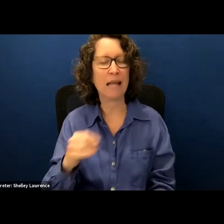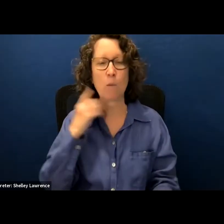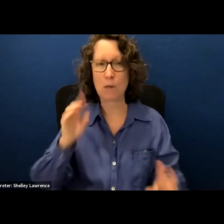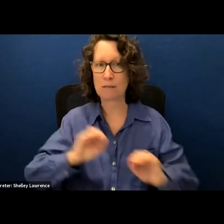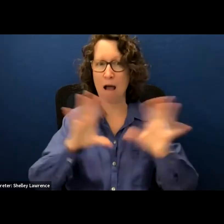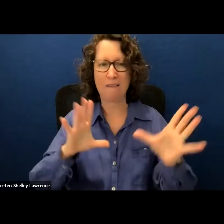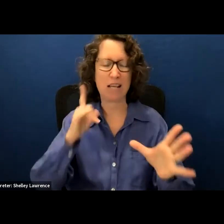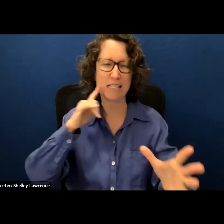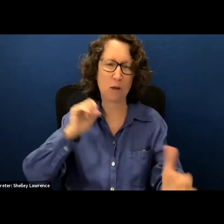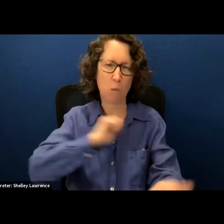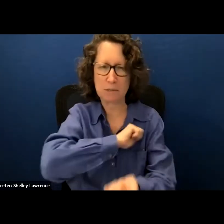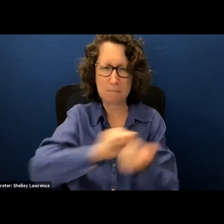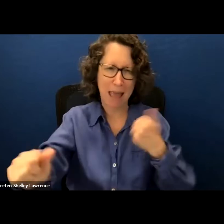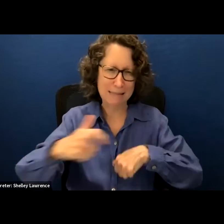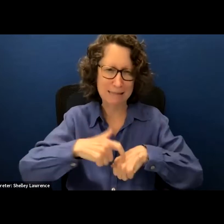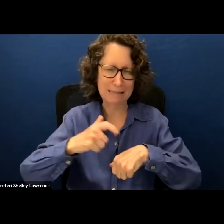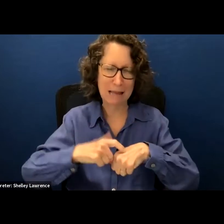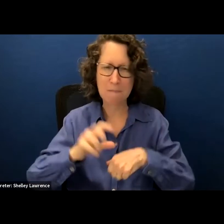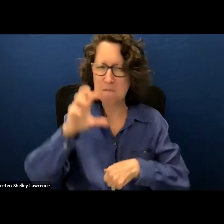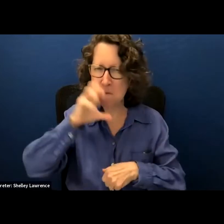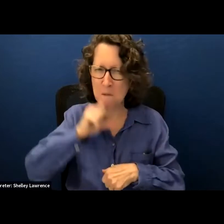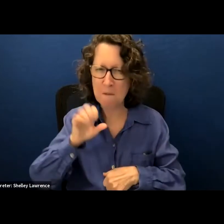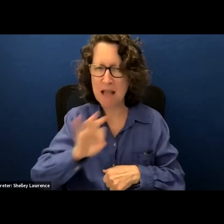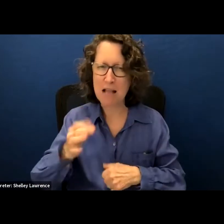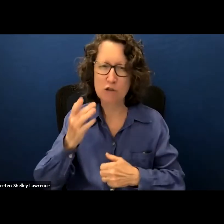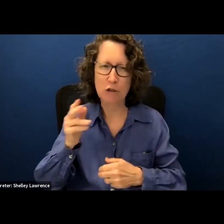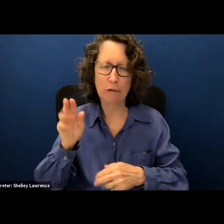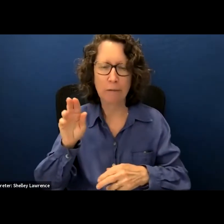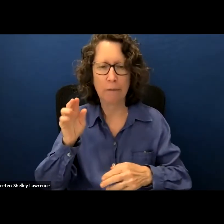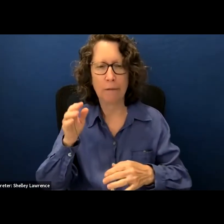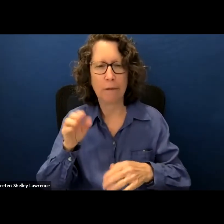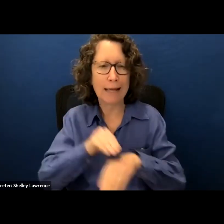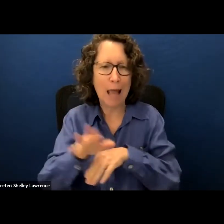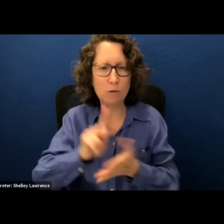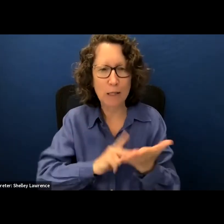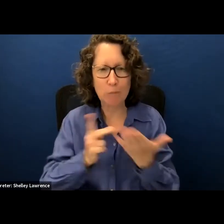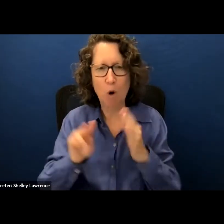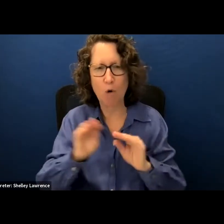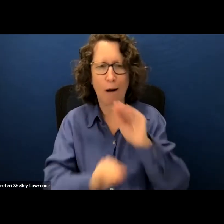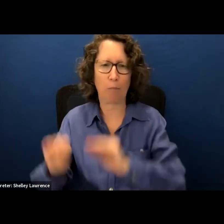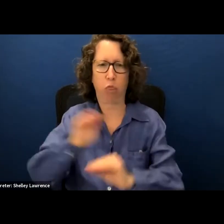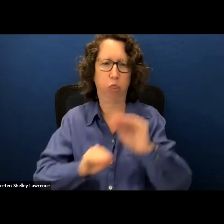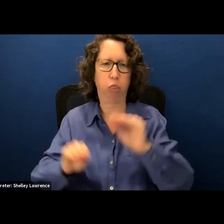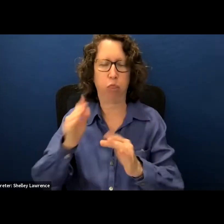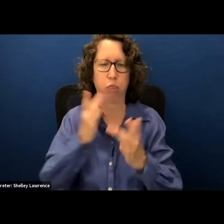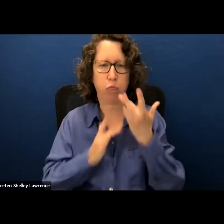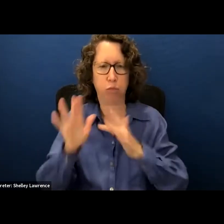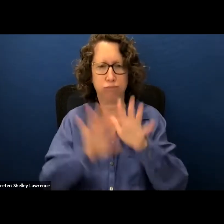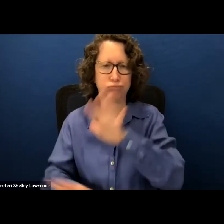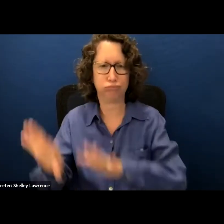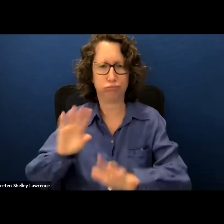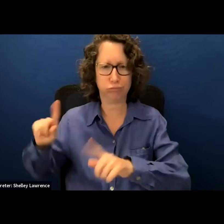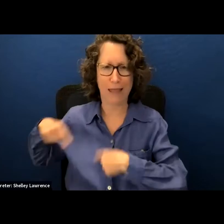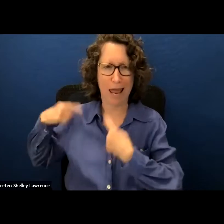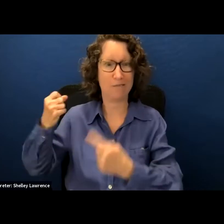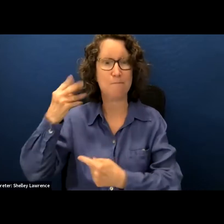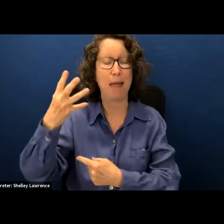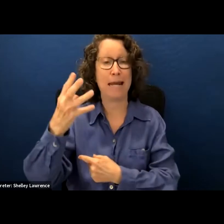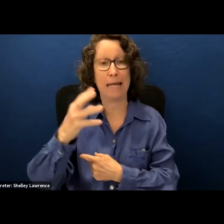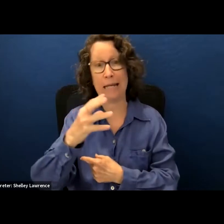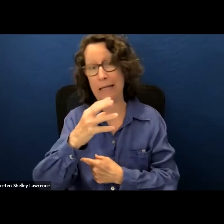to replace our outdated patchwork of counseling programs and services that we had had for several